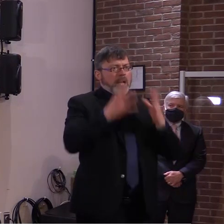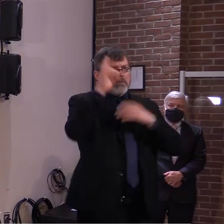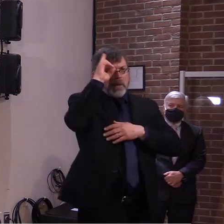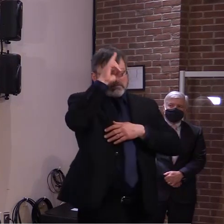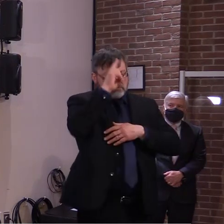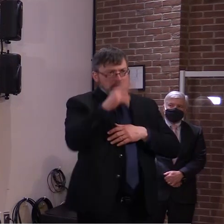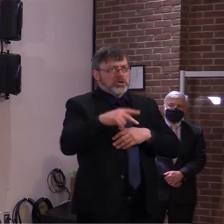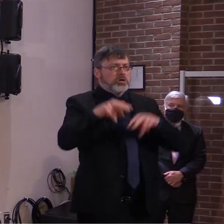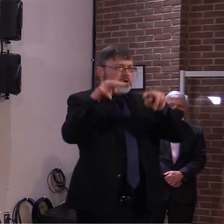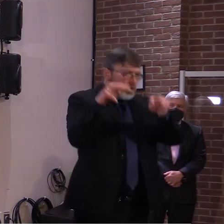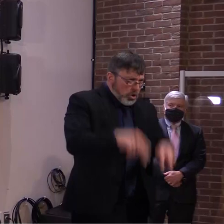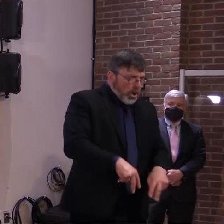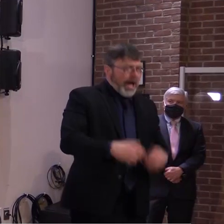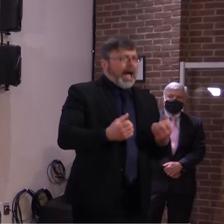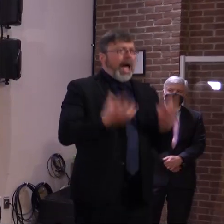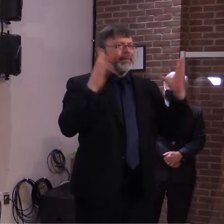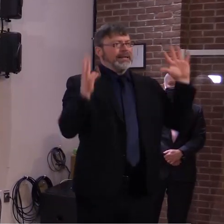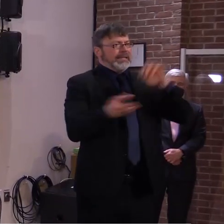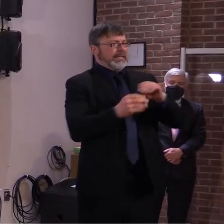know,